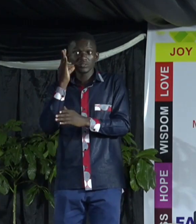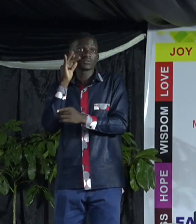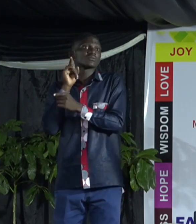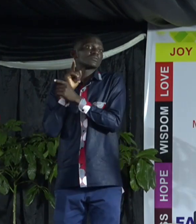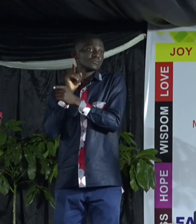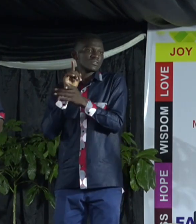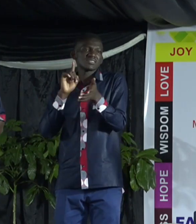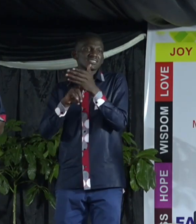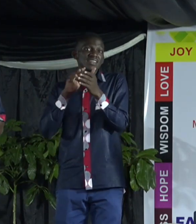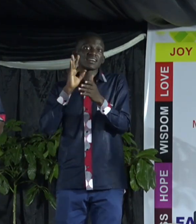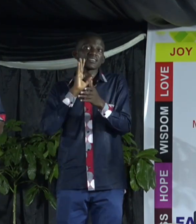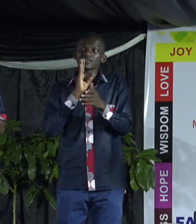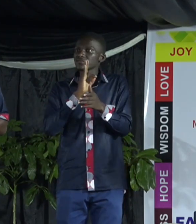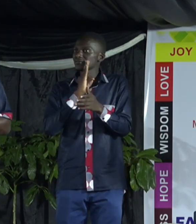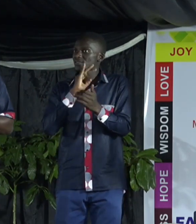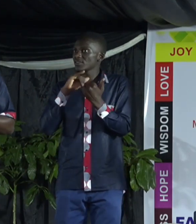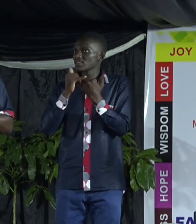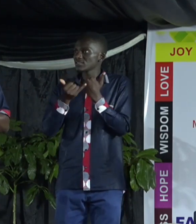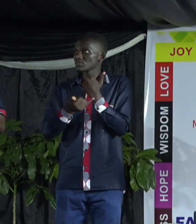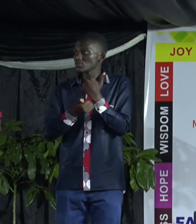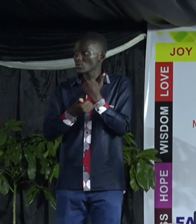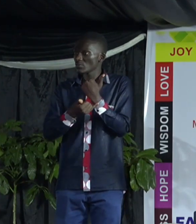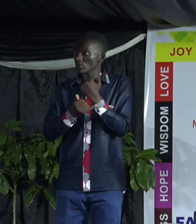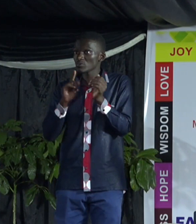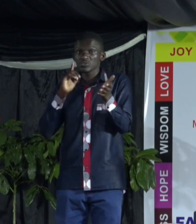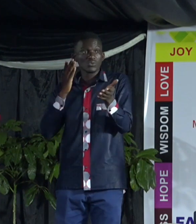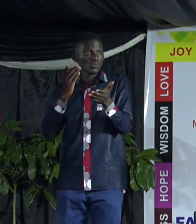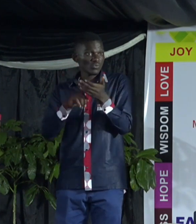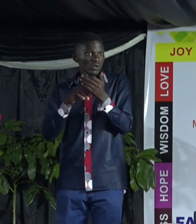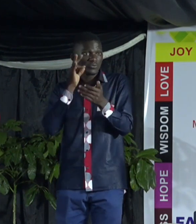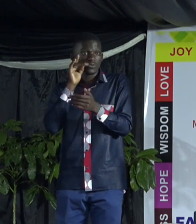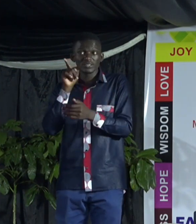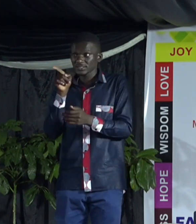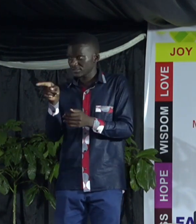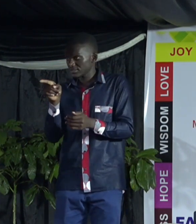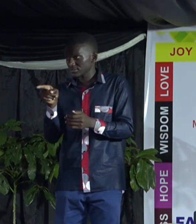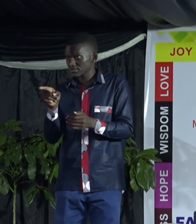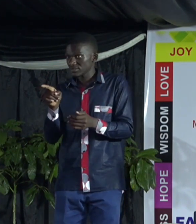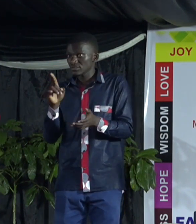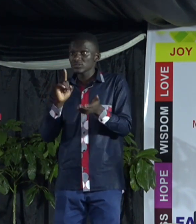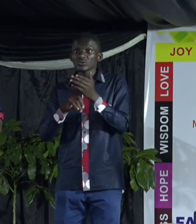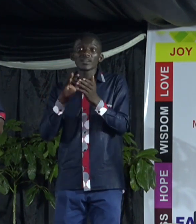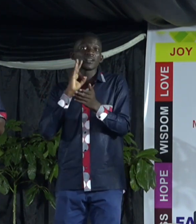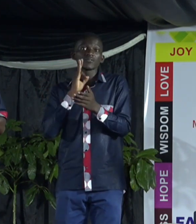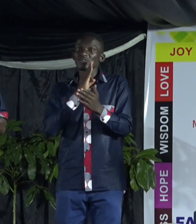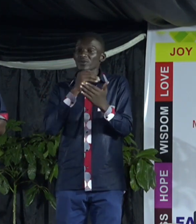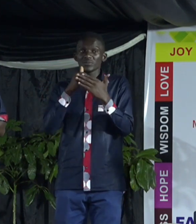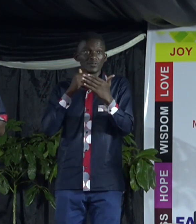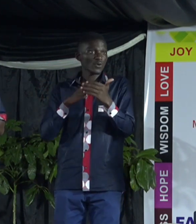this fruit gets favor at work. Someone that bears this